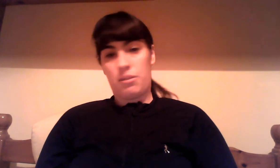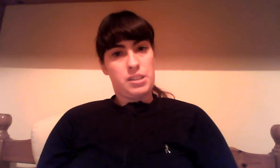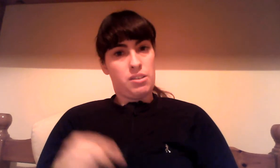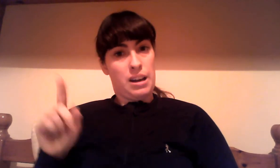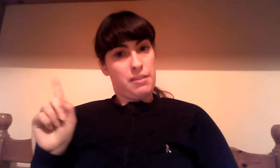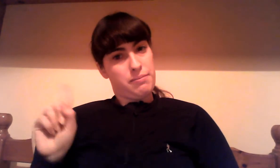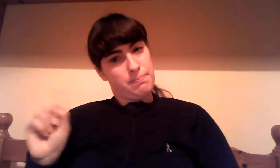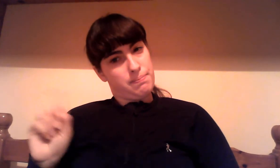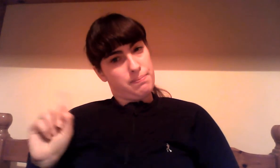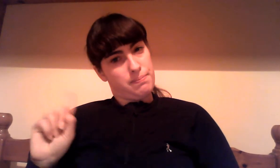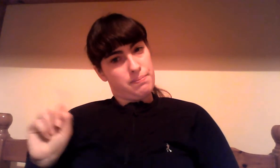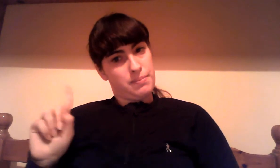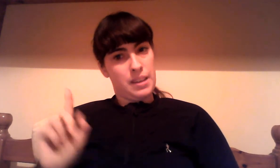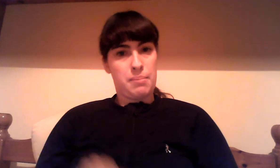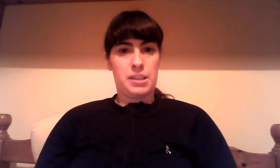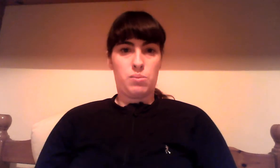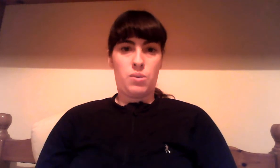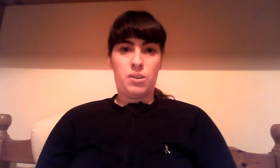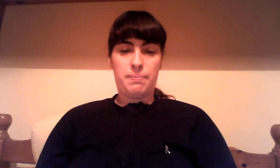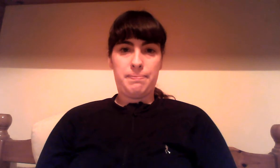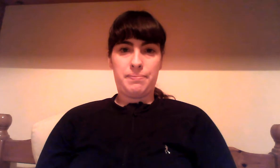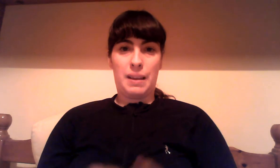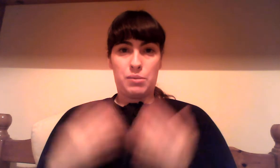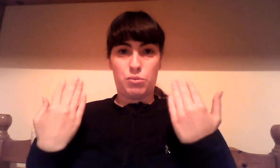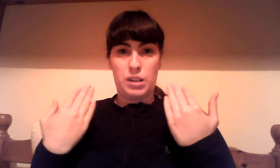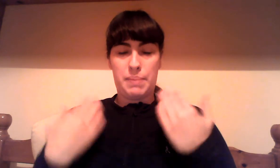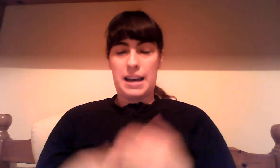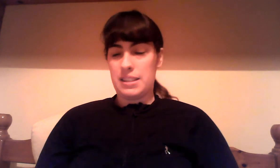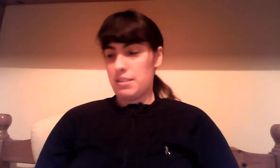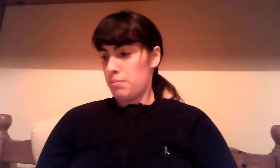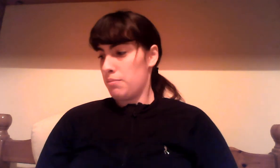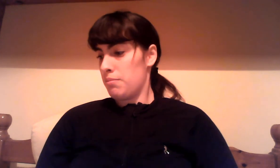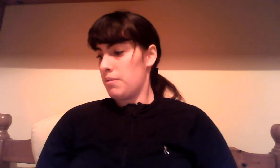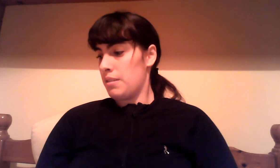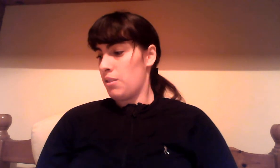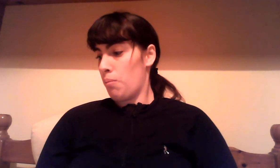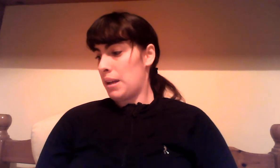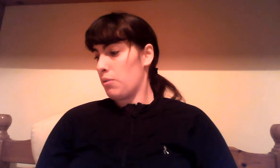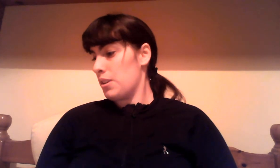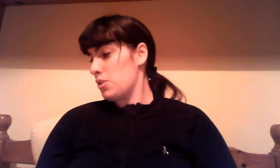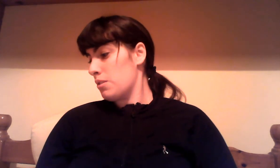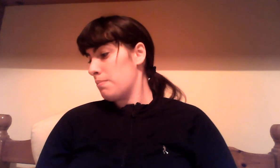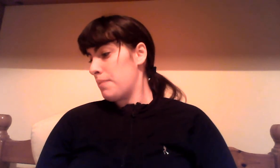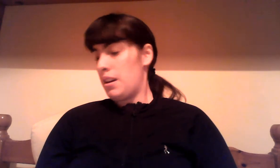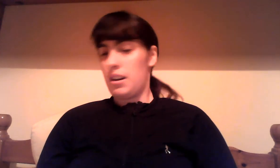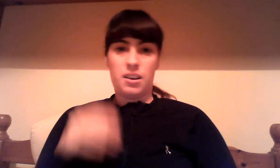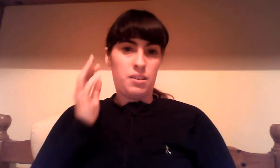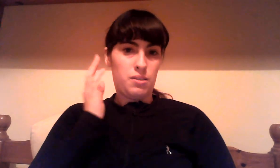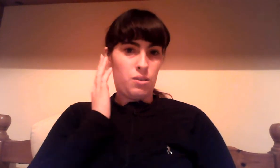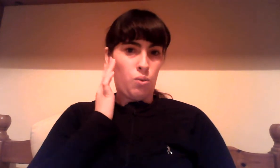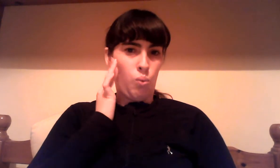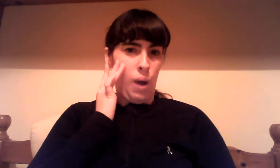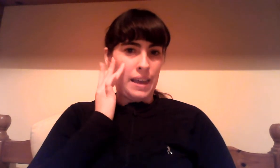obviously you have that means what, that was a really bad non-manual feature, uh, when,